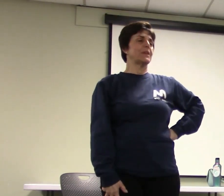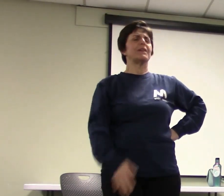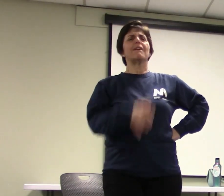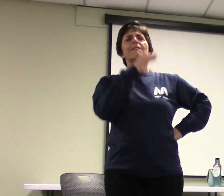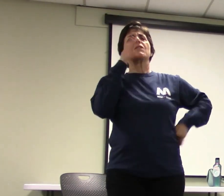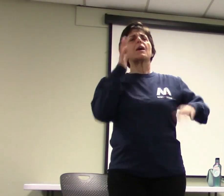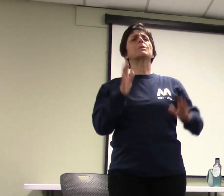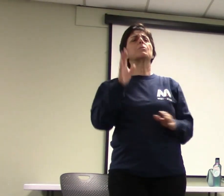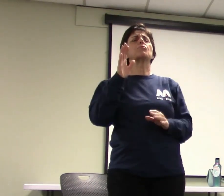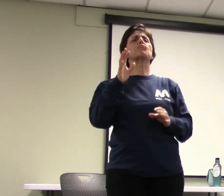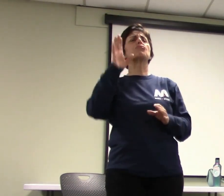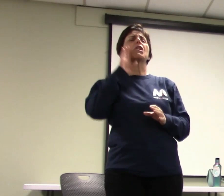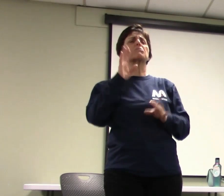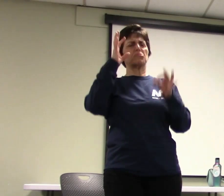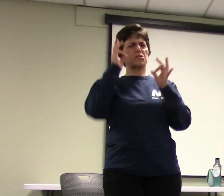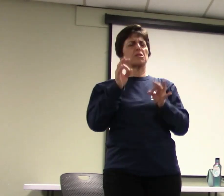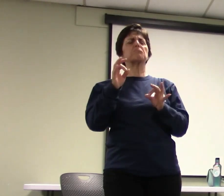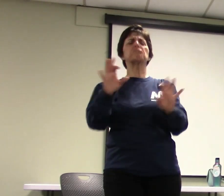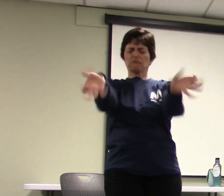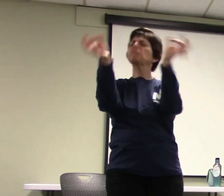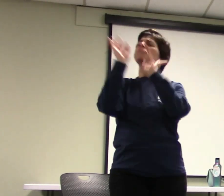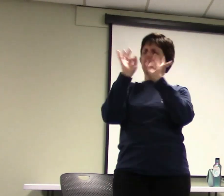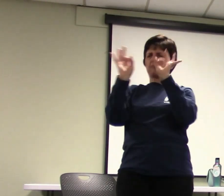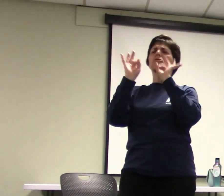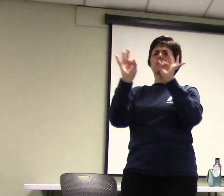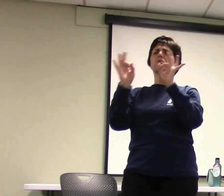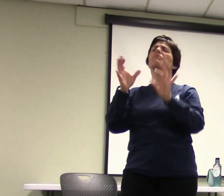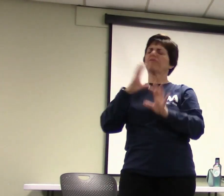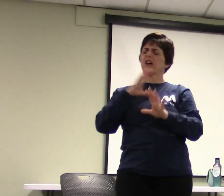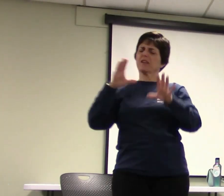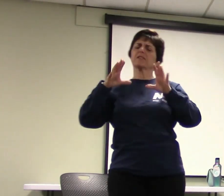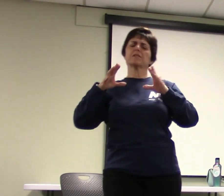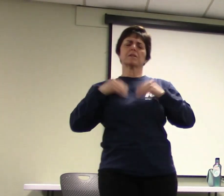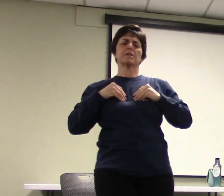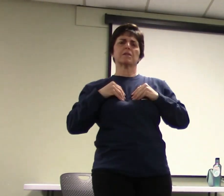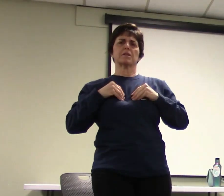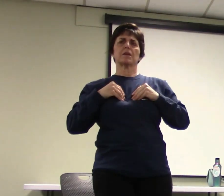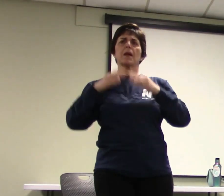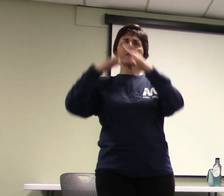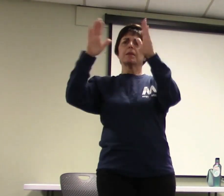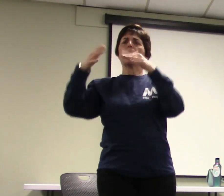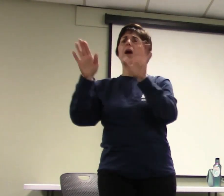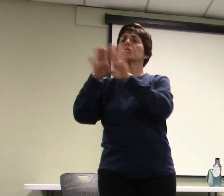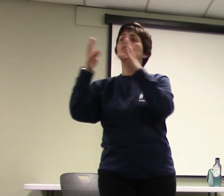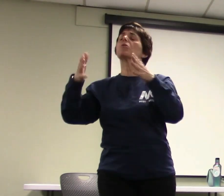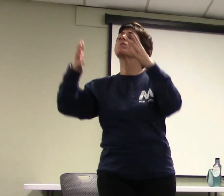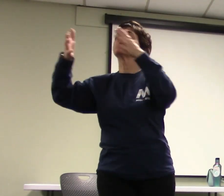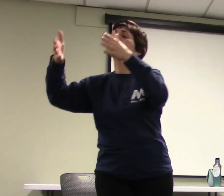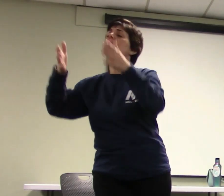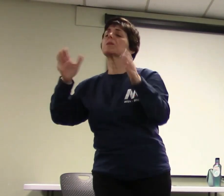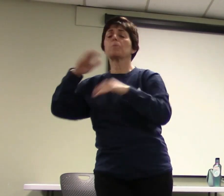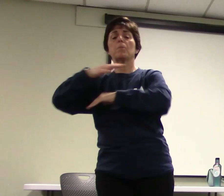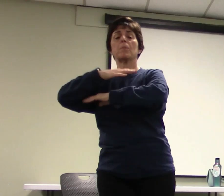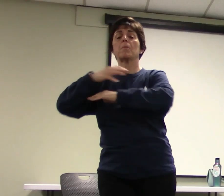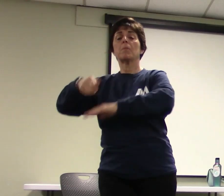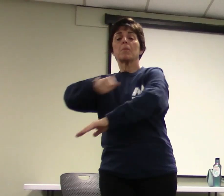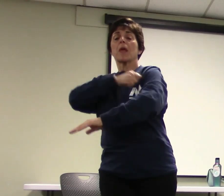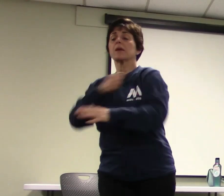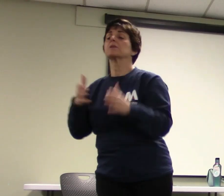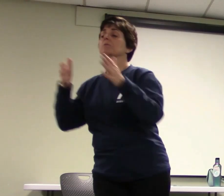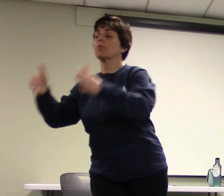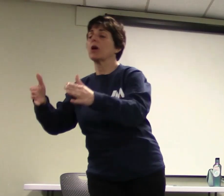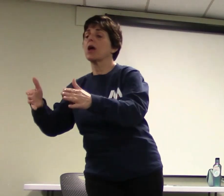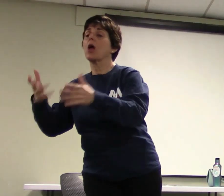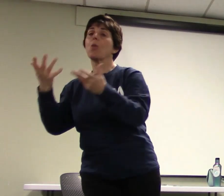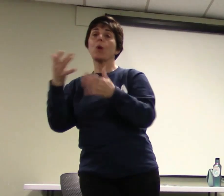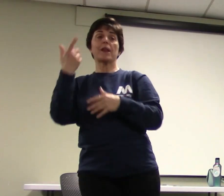Farmer Brown decided this was a good deal. He left the blankets next to the barn door and waited for Duck to come